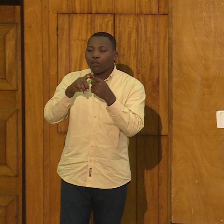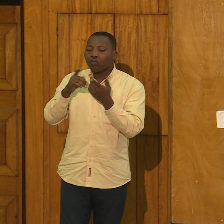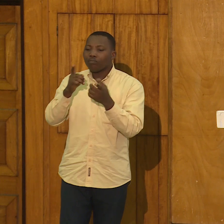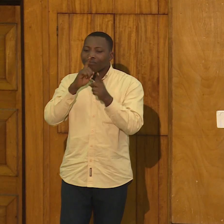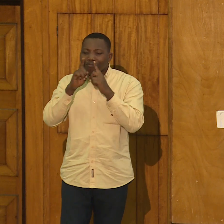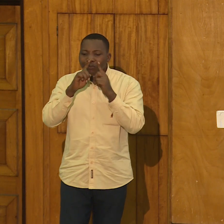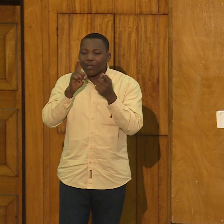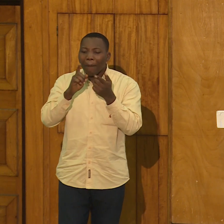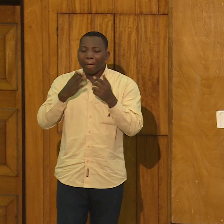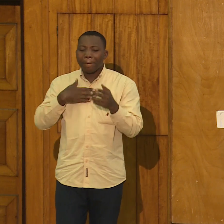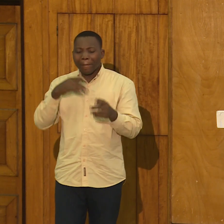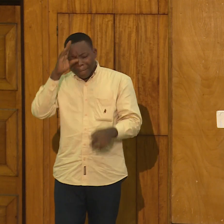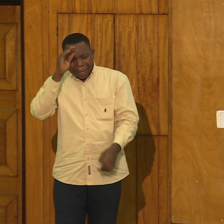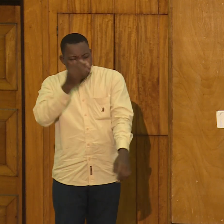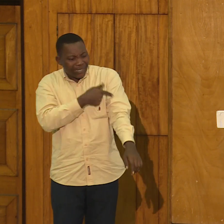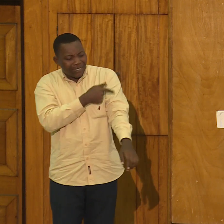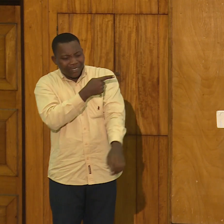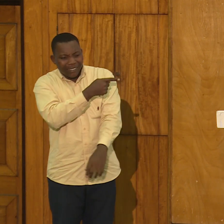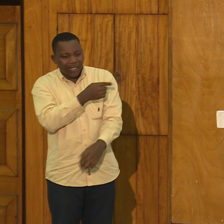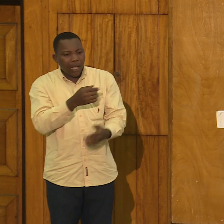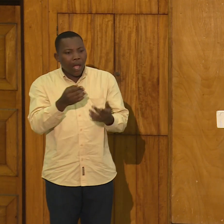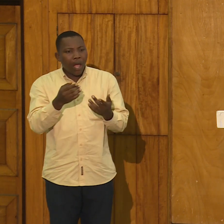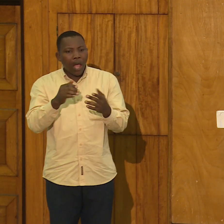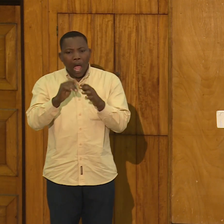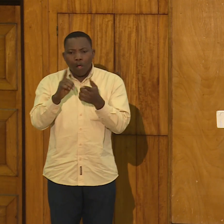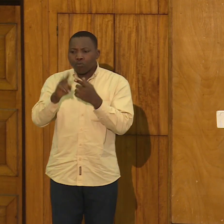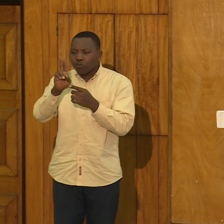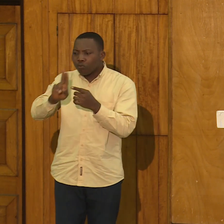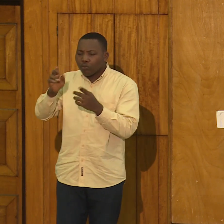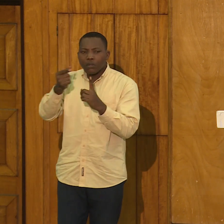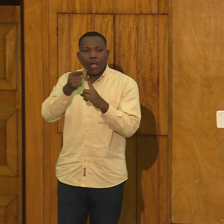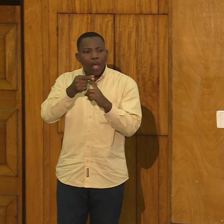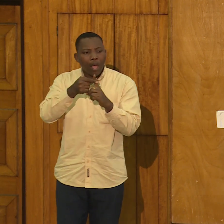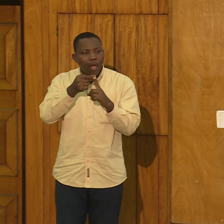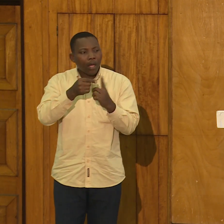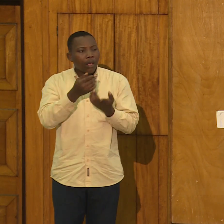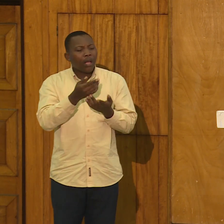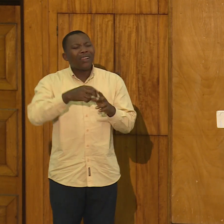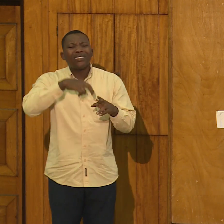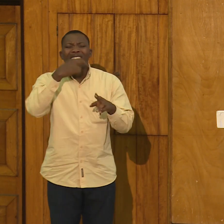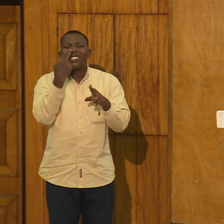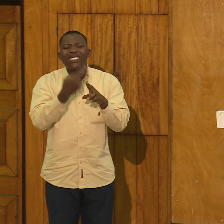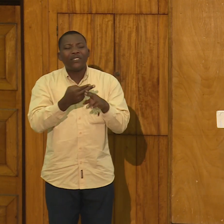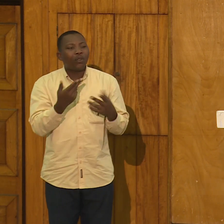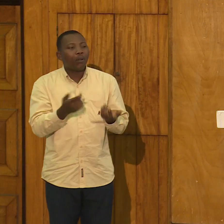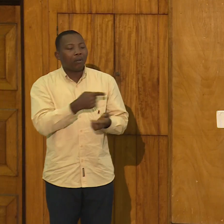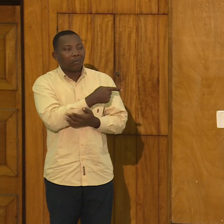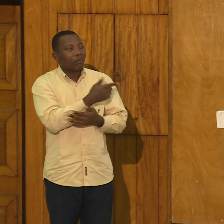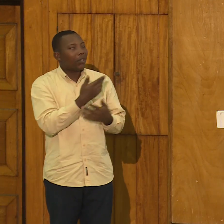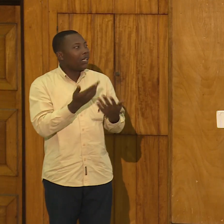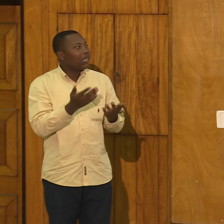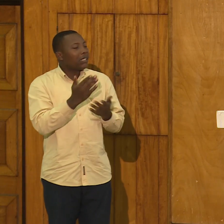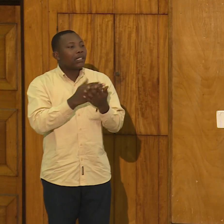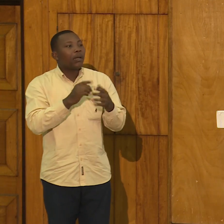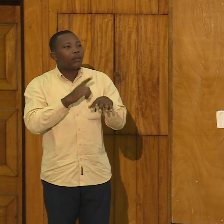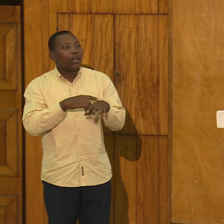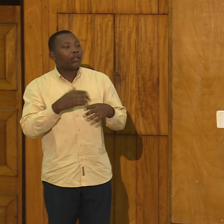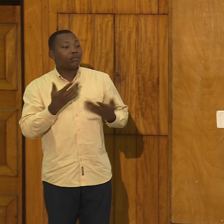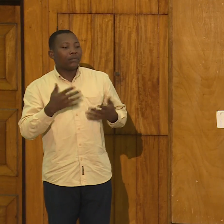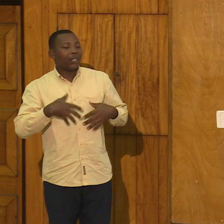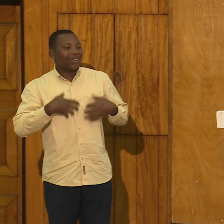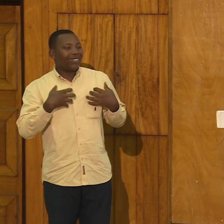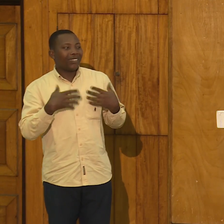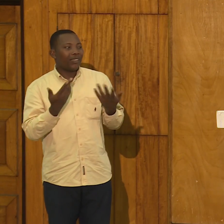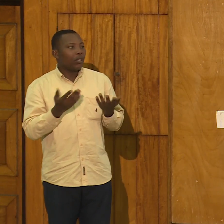boys about condom use. It was very difficult. I ended up having to get someone to come and start the